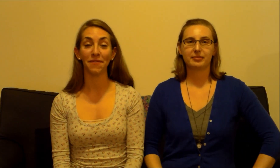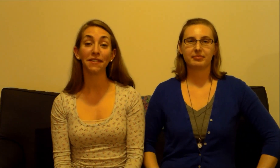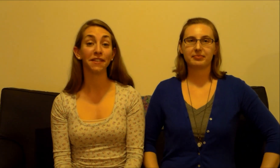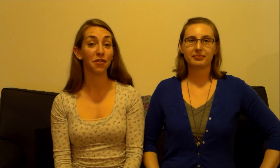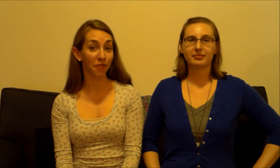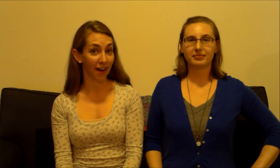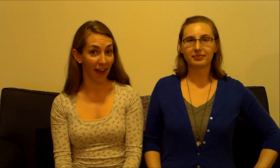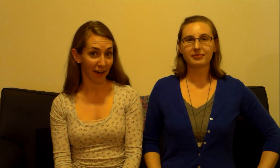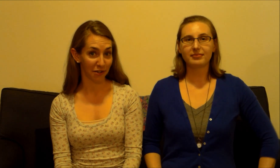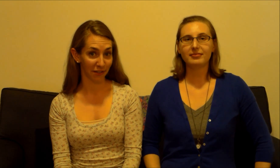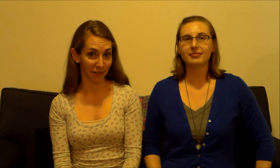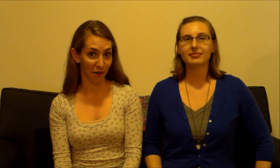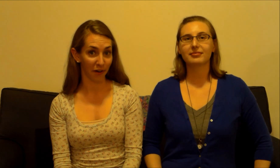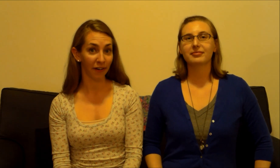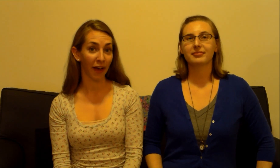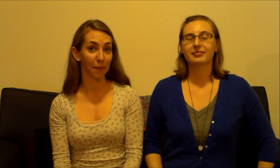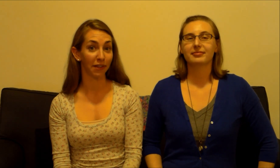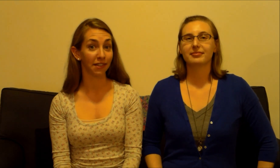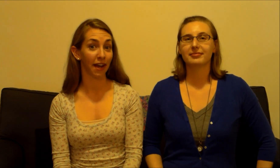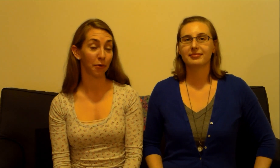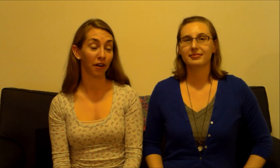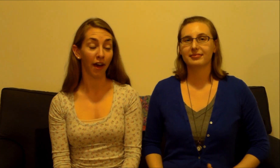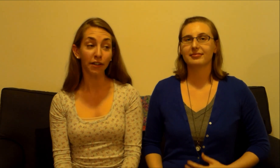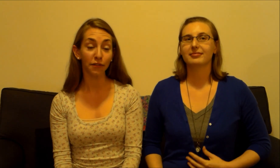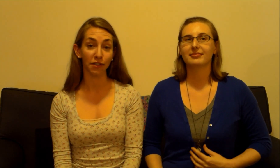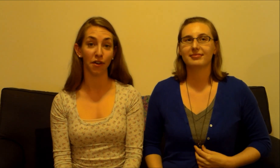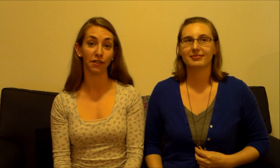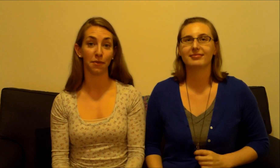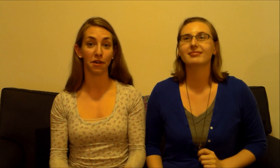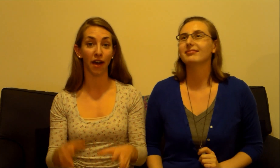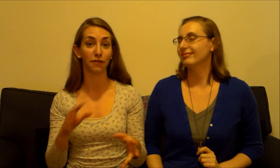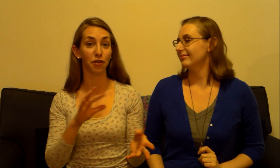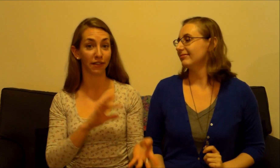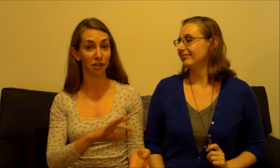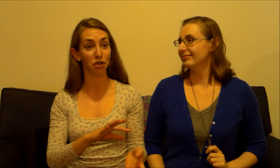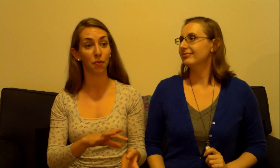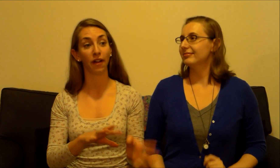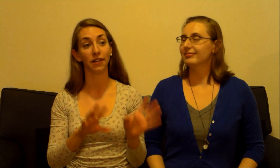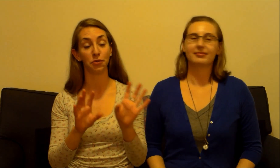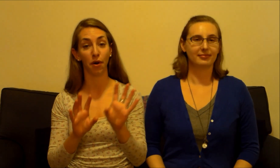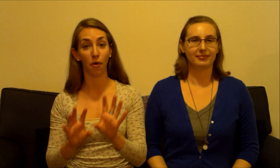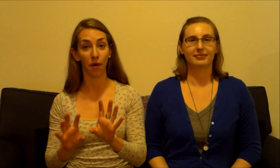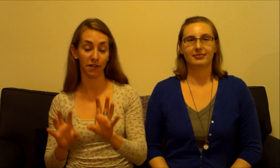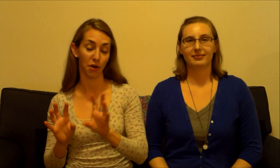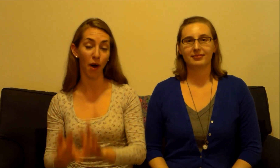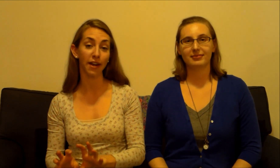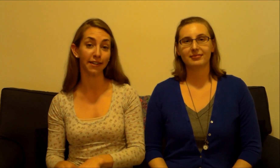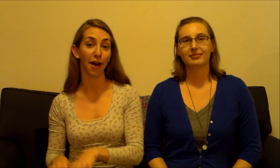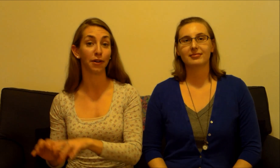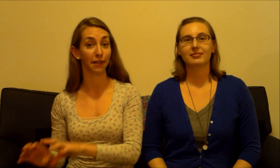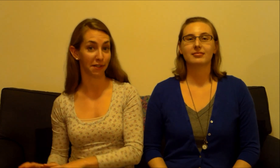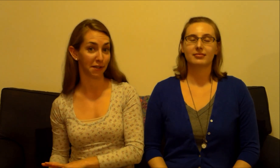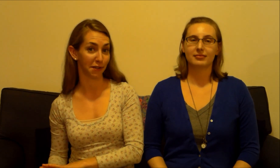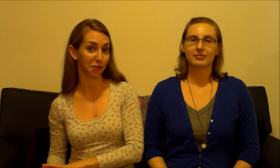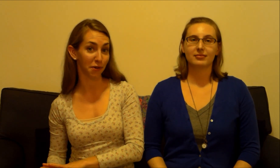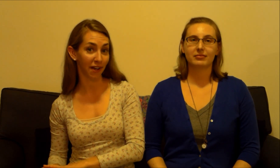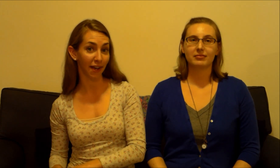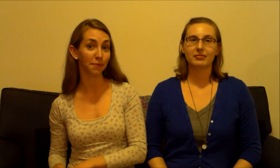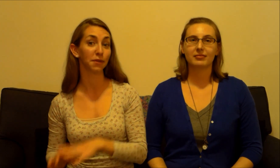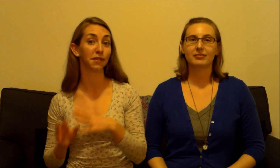This is a great action song. Lindsay and I were on a hunt for songs that would kind of transition well into quieting down and listening to the story again. So this is